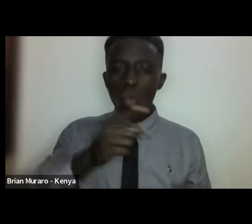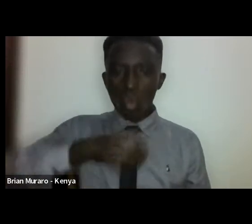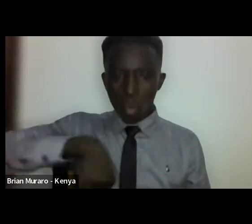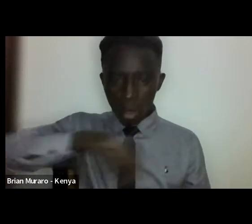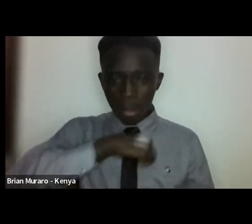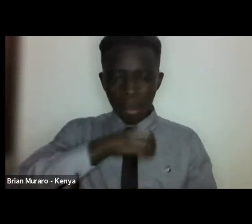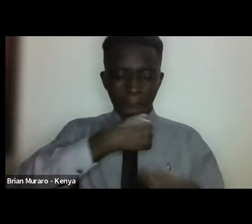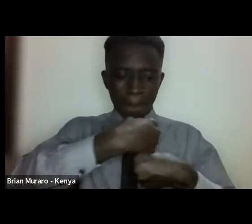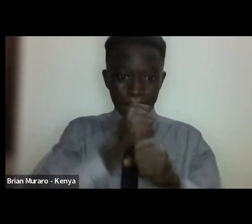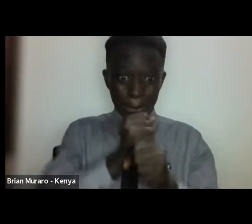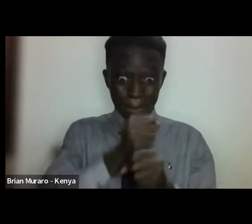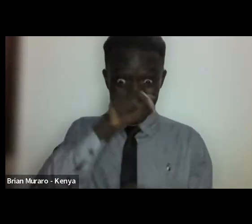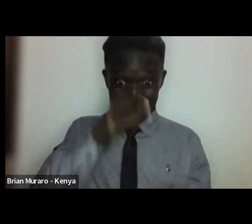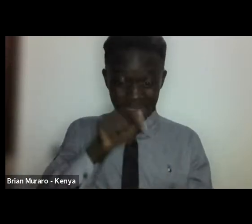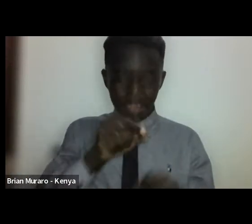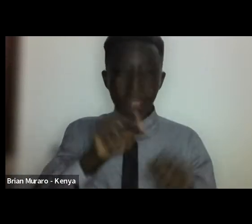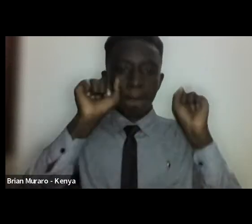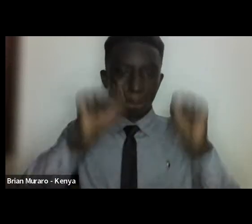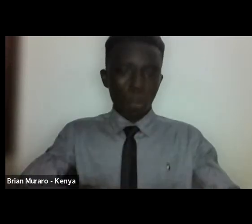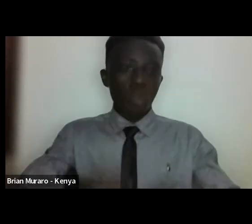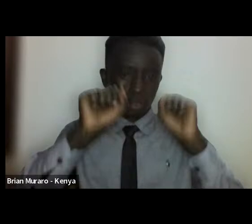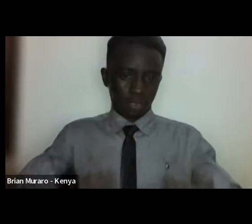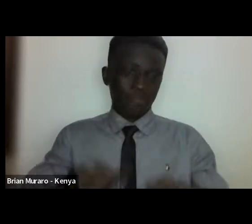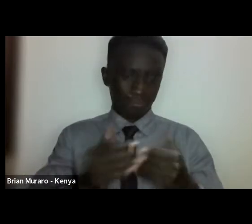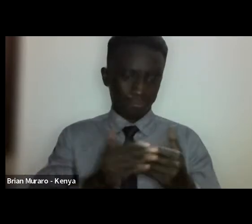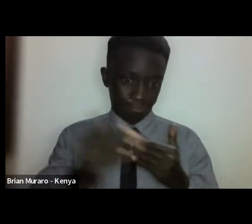In the United Kingdom,